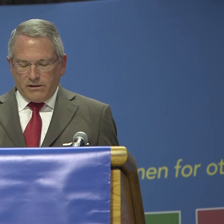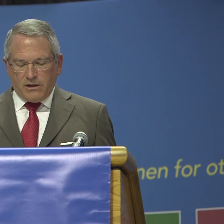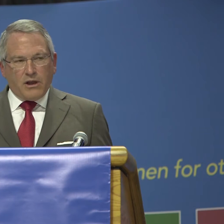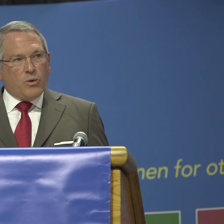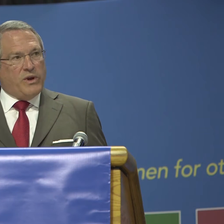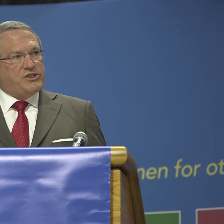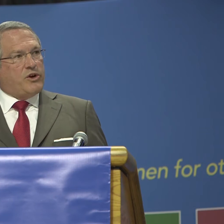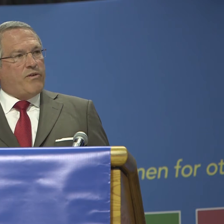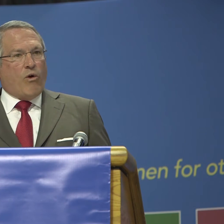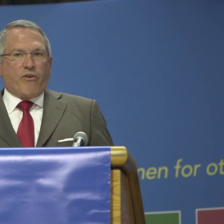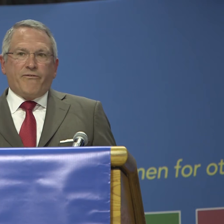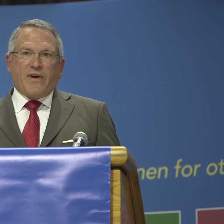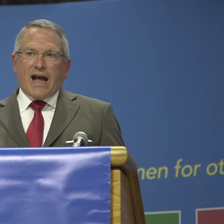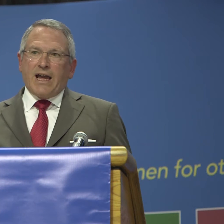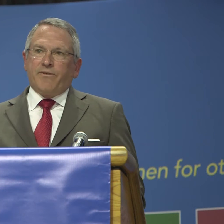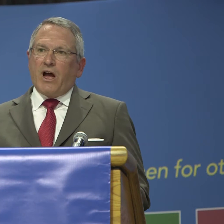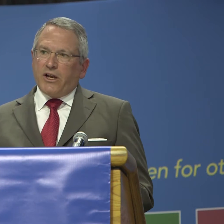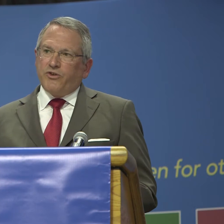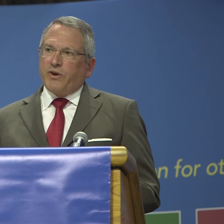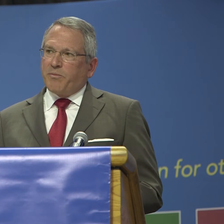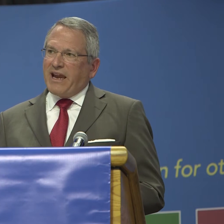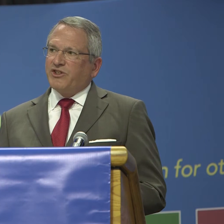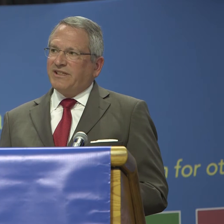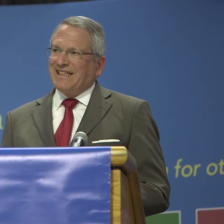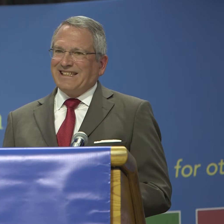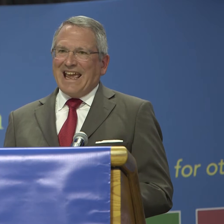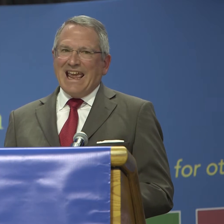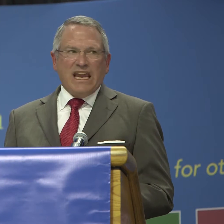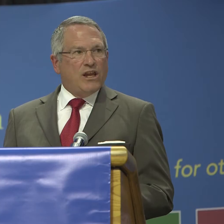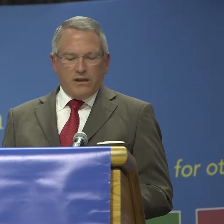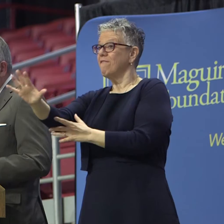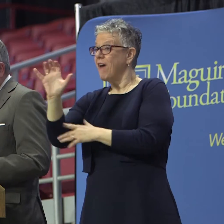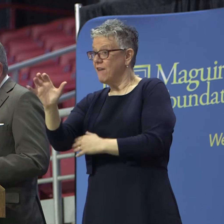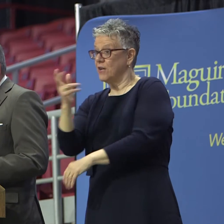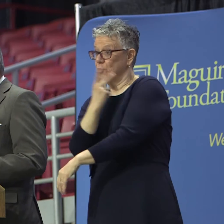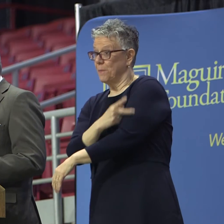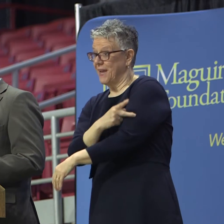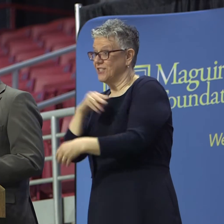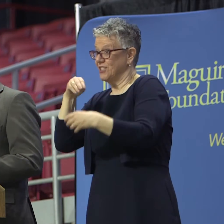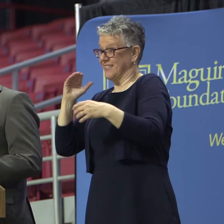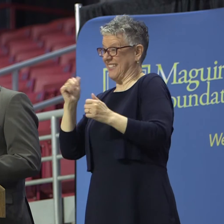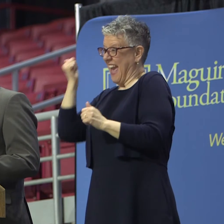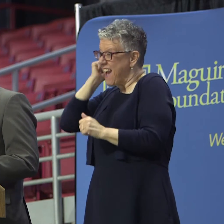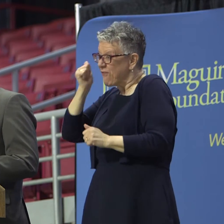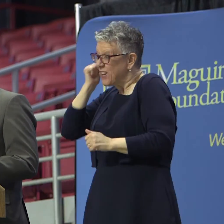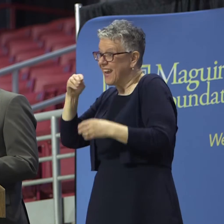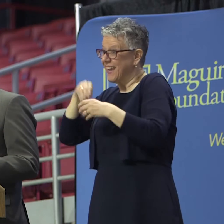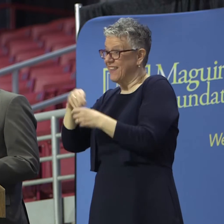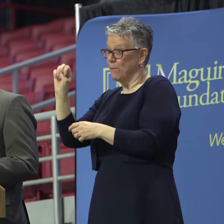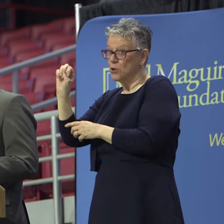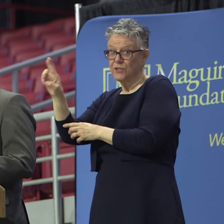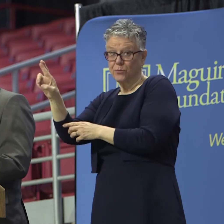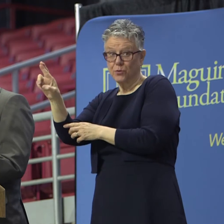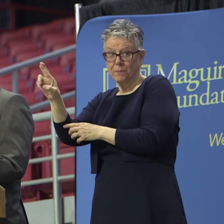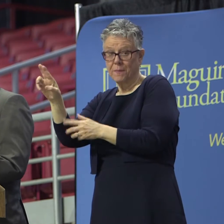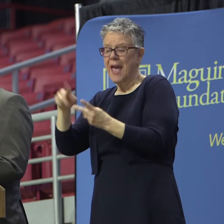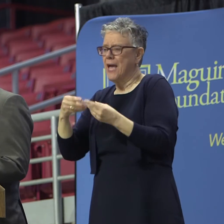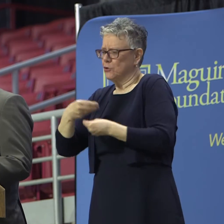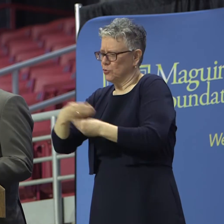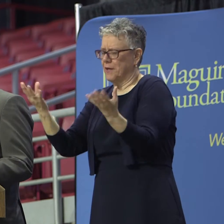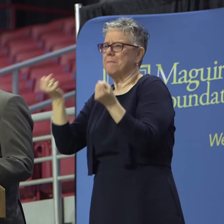indigent. We serve over 500 patients a day in our emergency room, and they're treated for